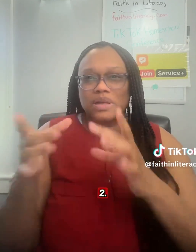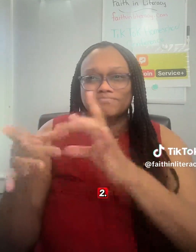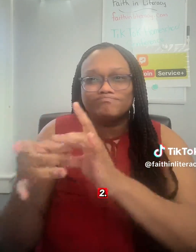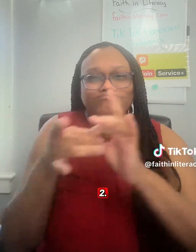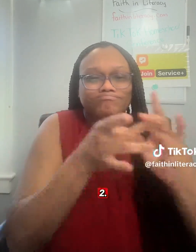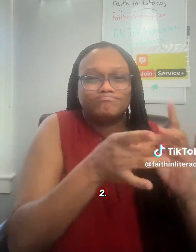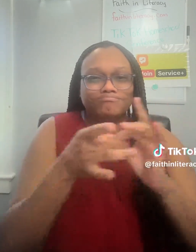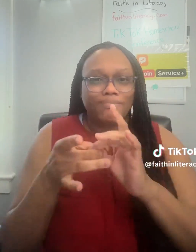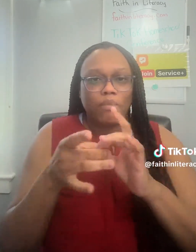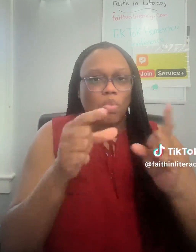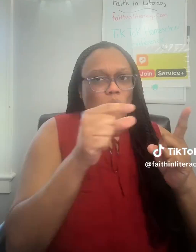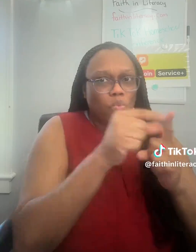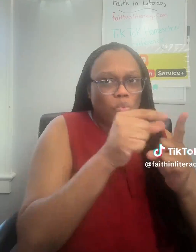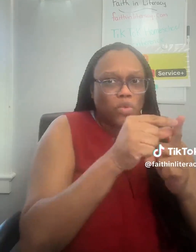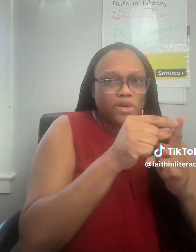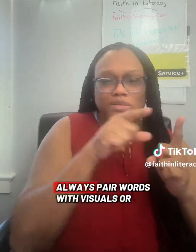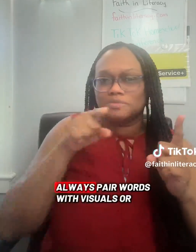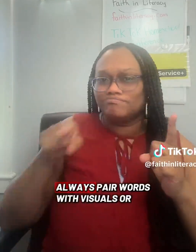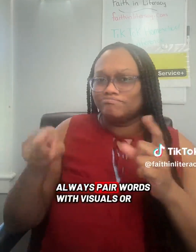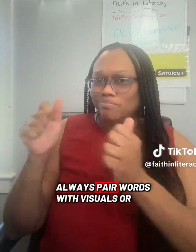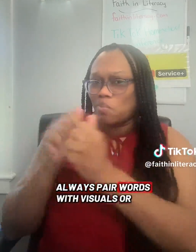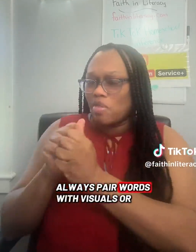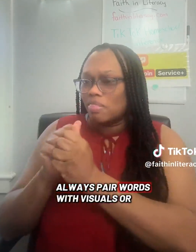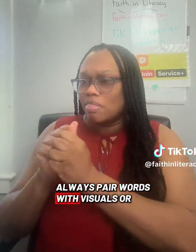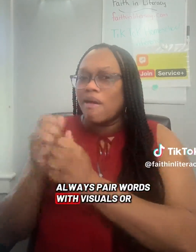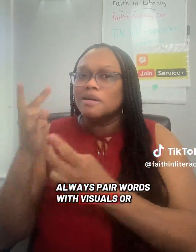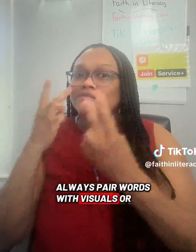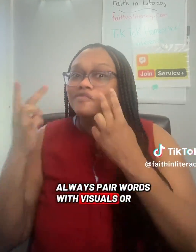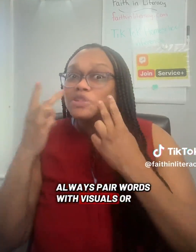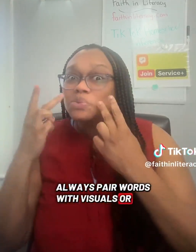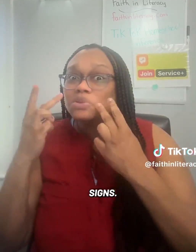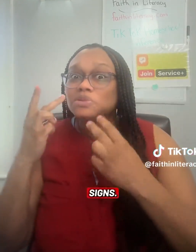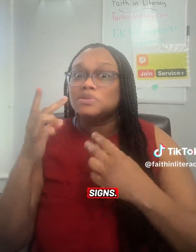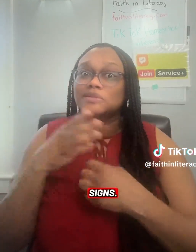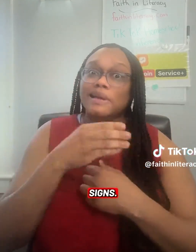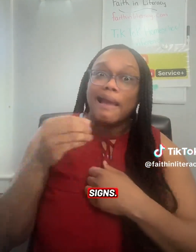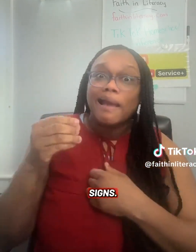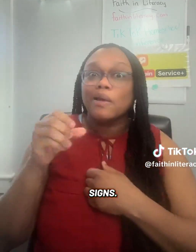2, always pair words with visuals or signs.